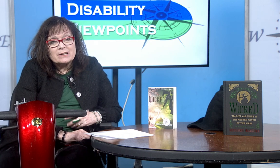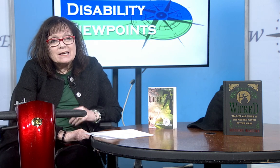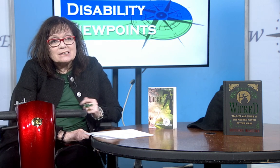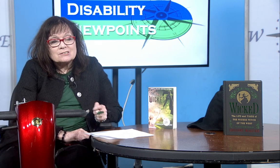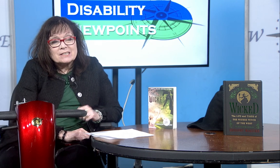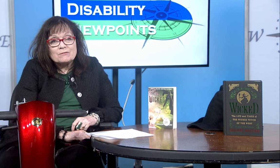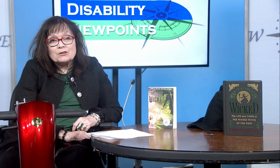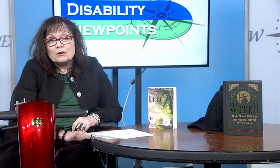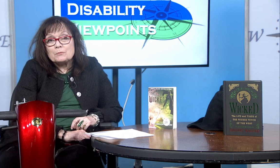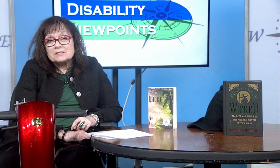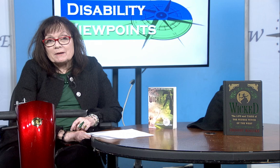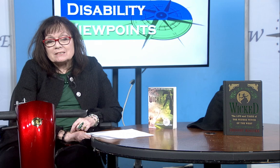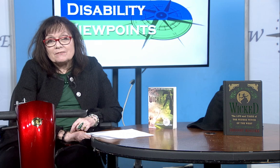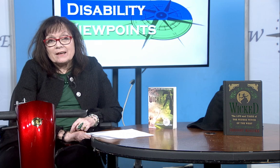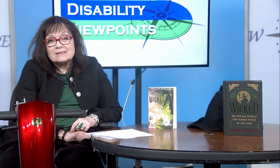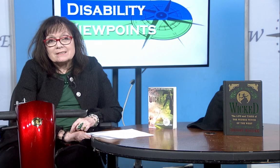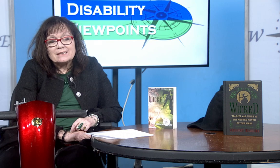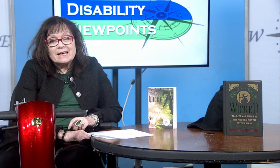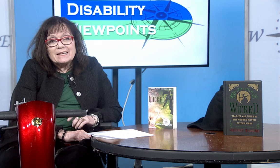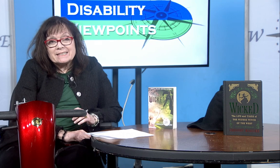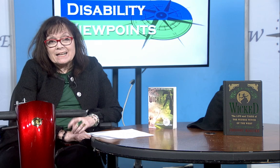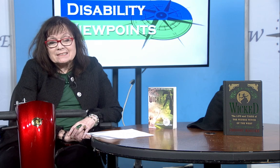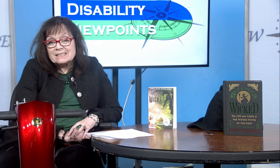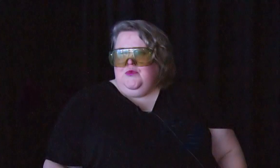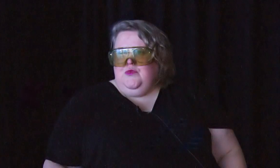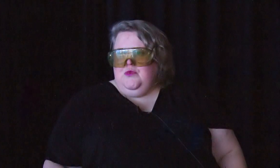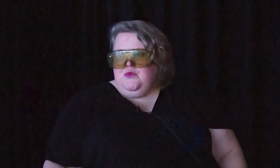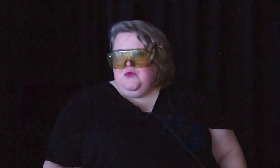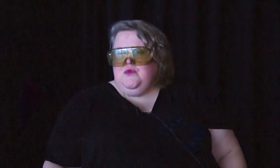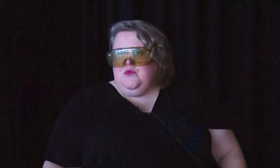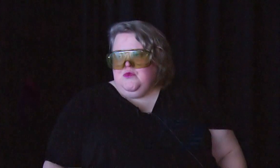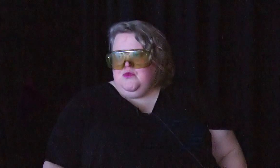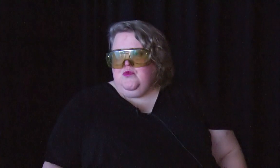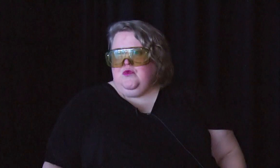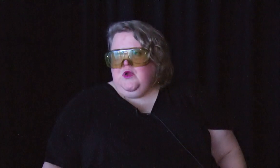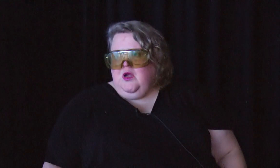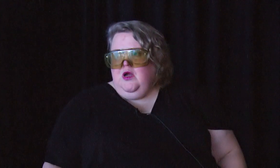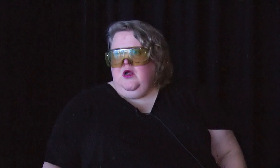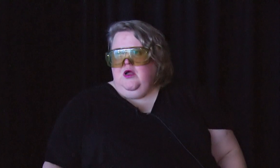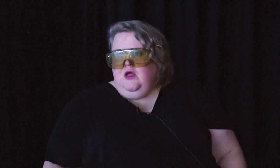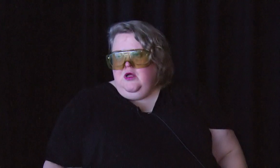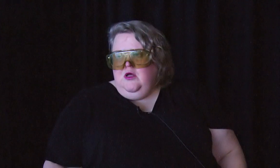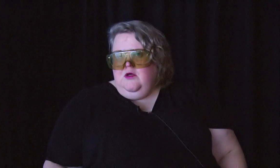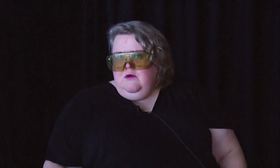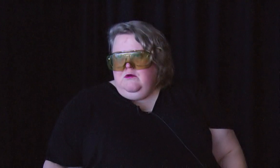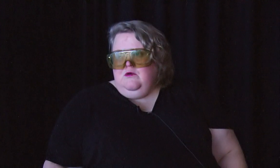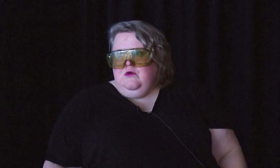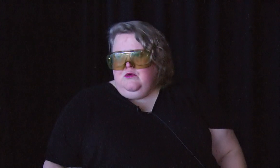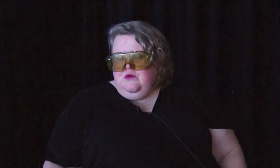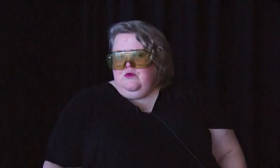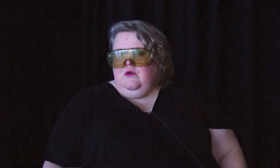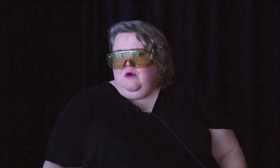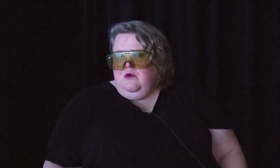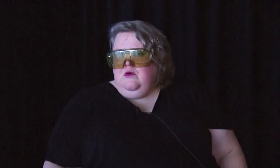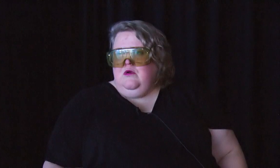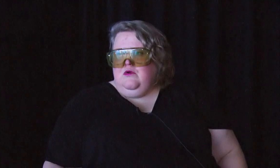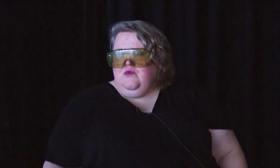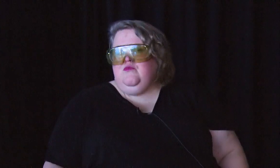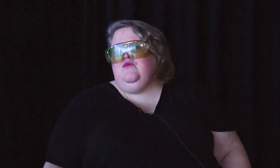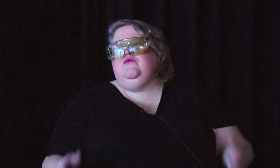just to give you your perspective as a talented long time person acting as a person with a disability so thank you so much for